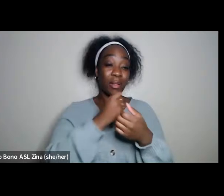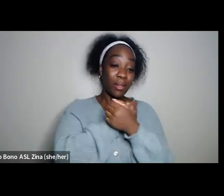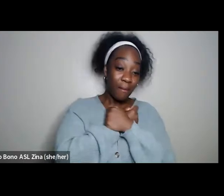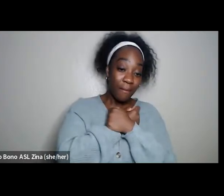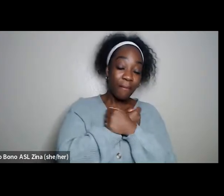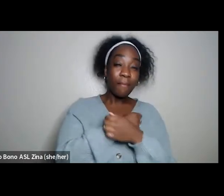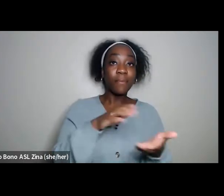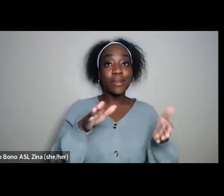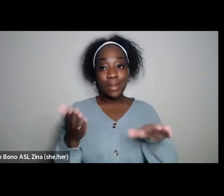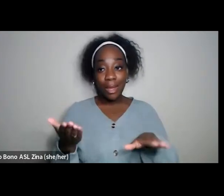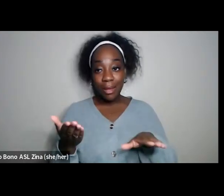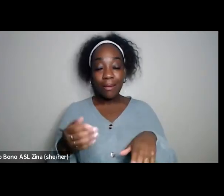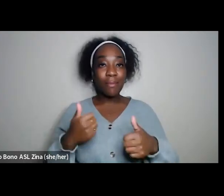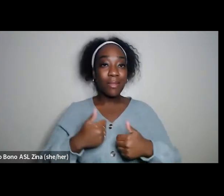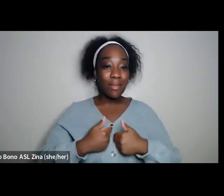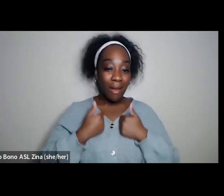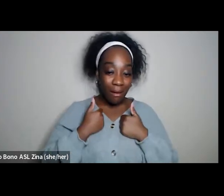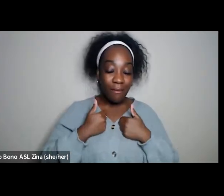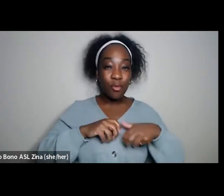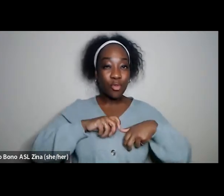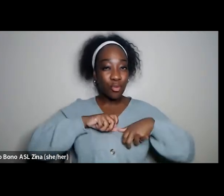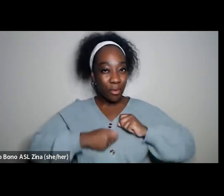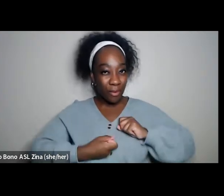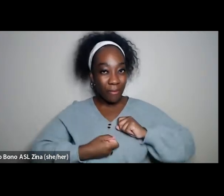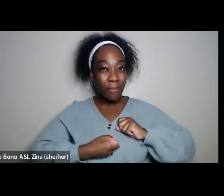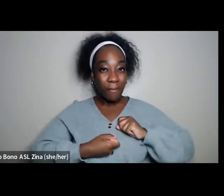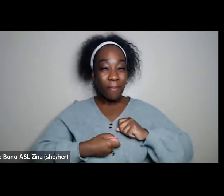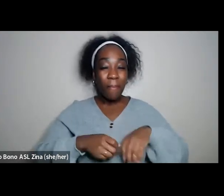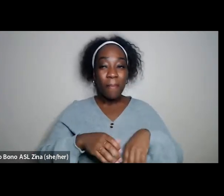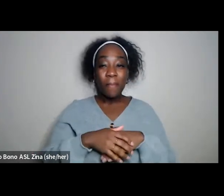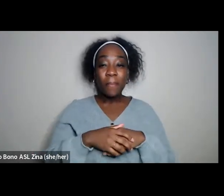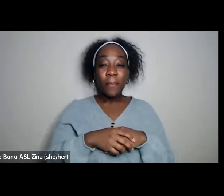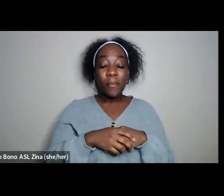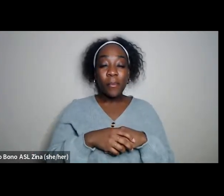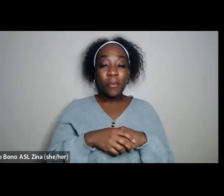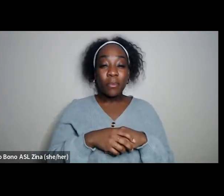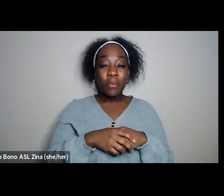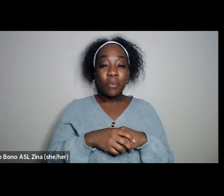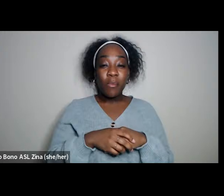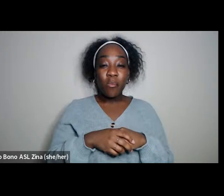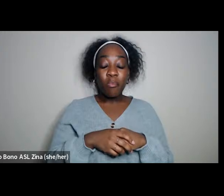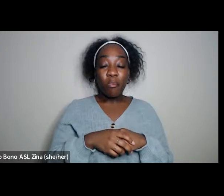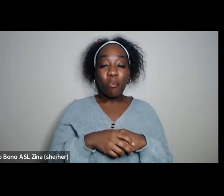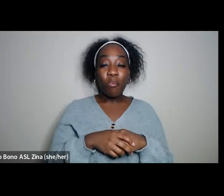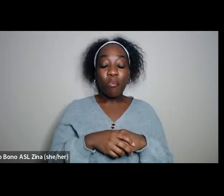life and grief. And I do want to,